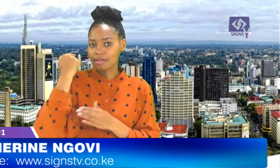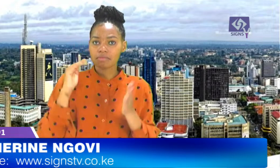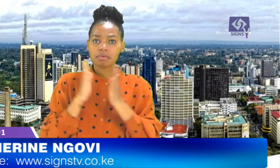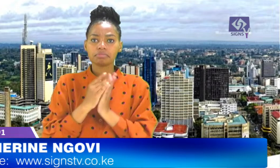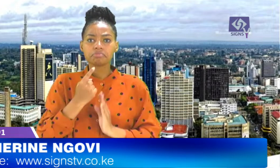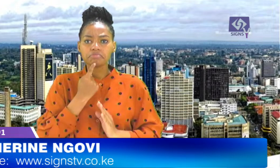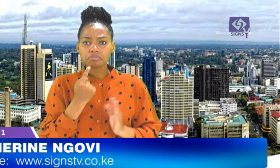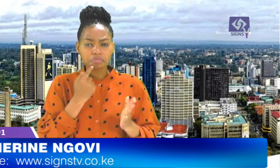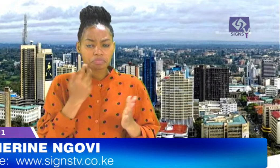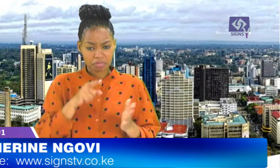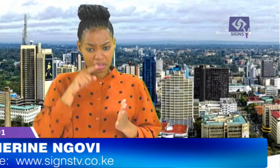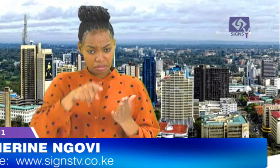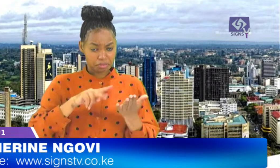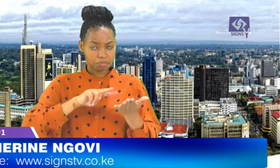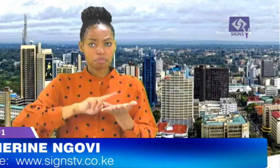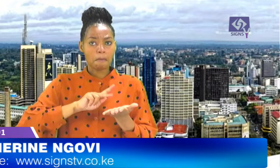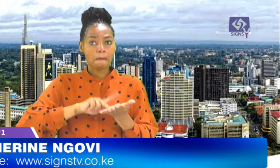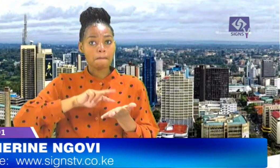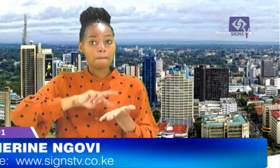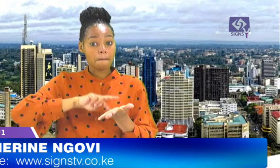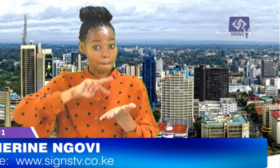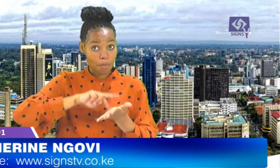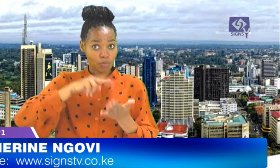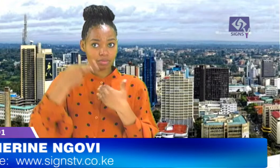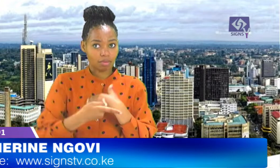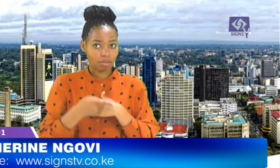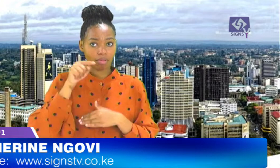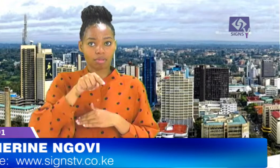market yesterday and said